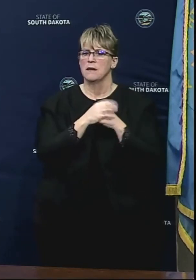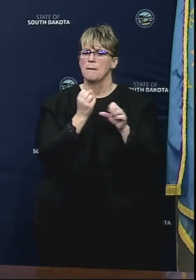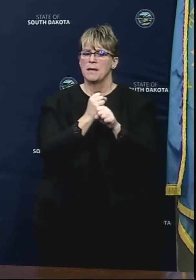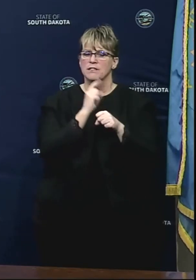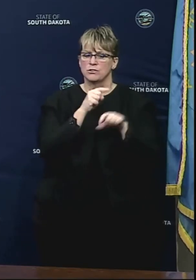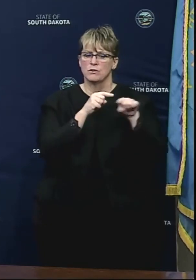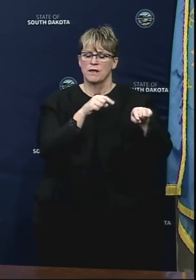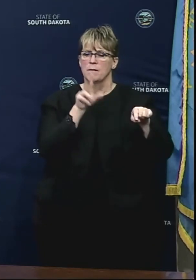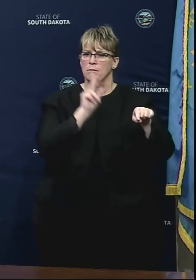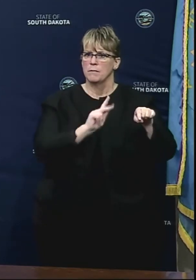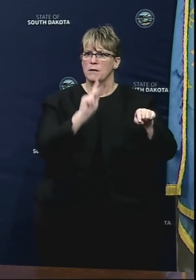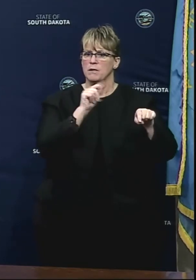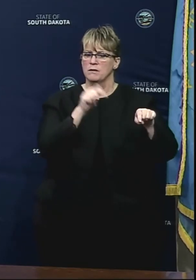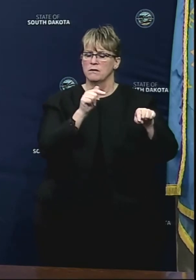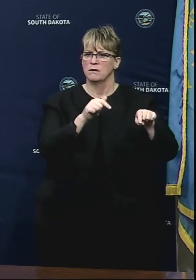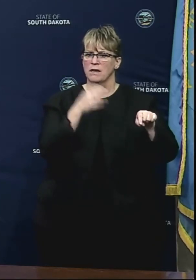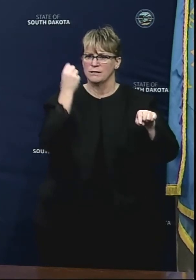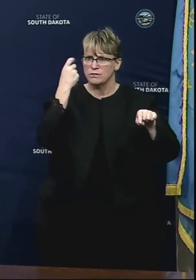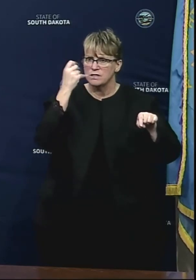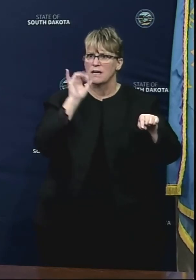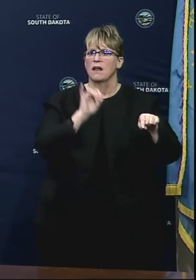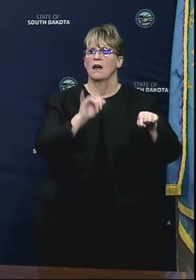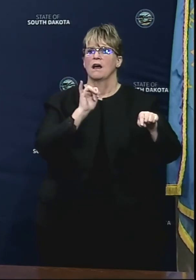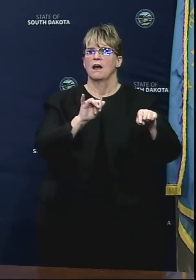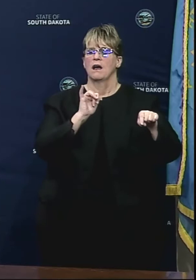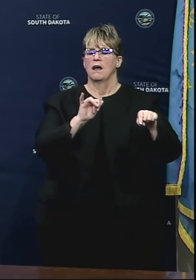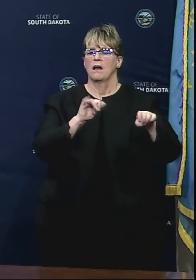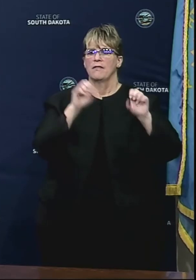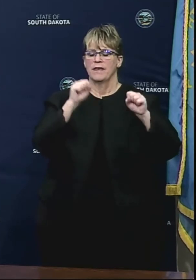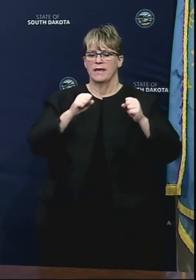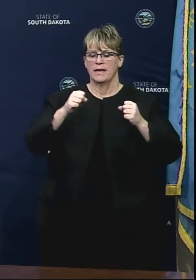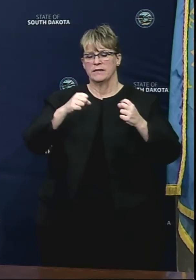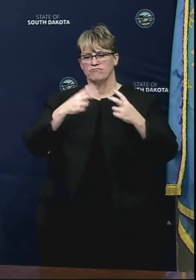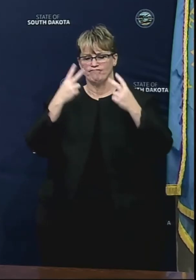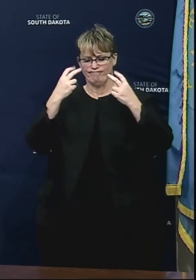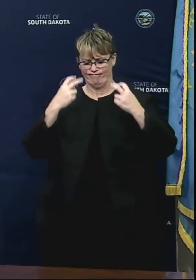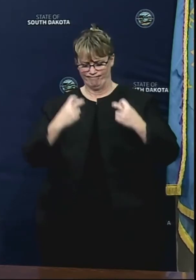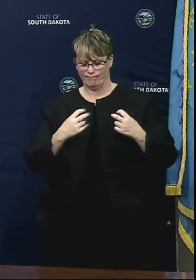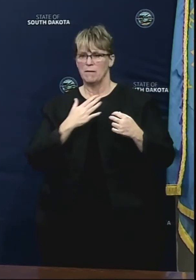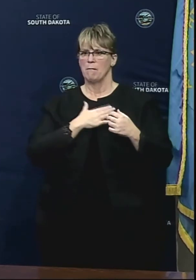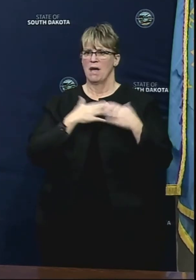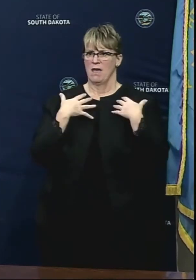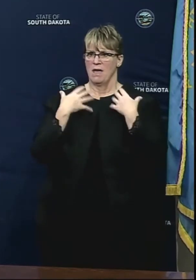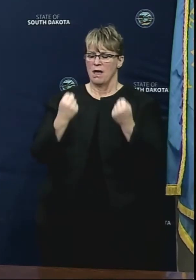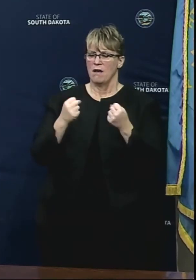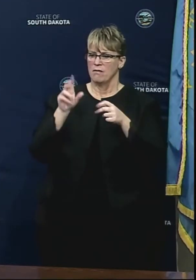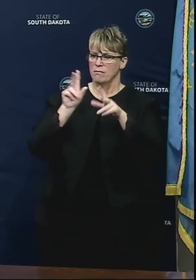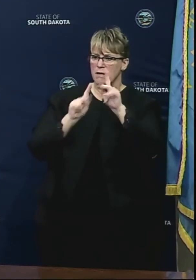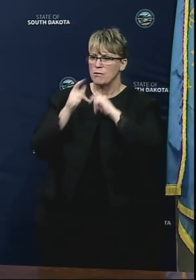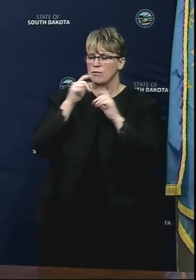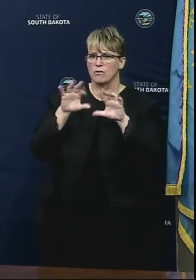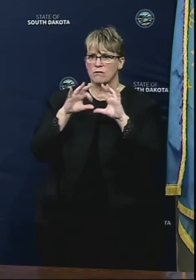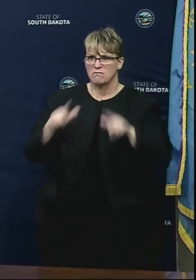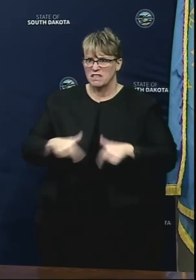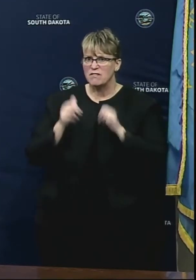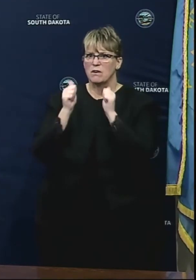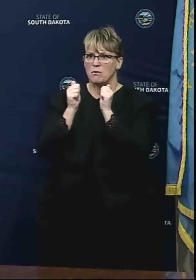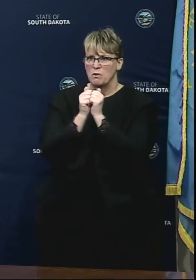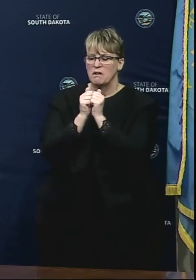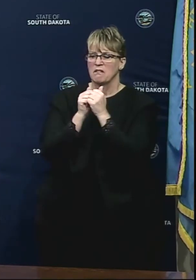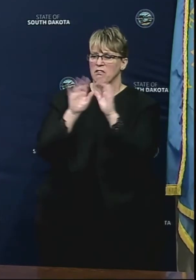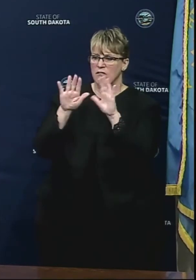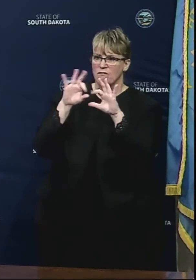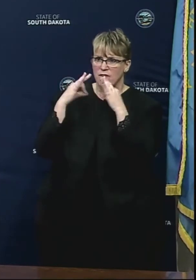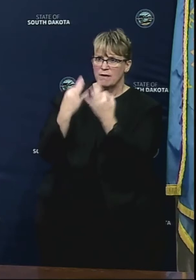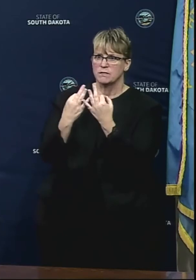making sure that people understand that so they can monitor their own health, they can monitor the health of other people that they might be living with. We